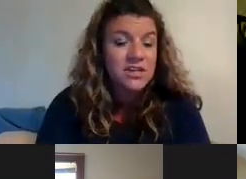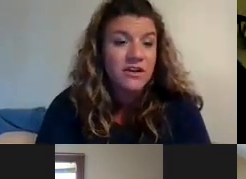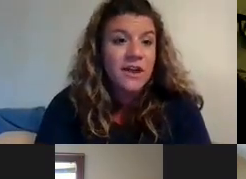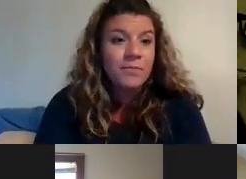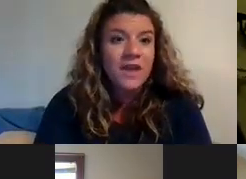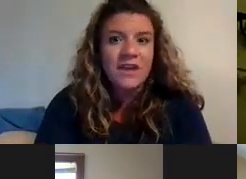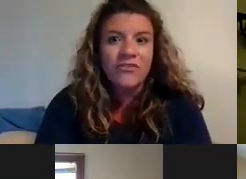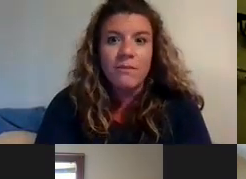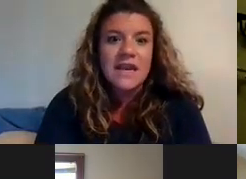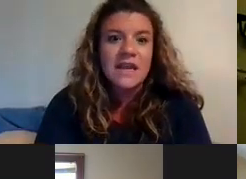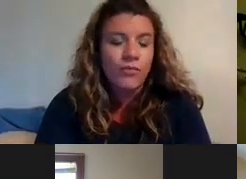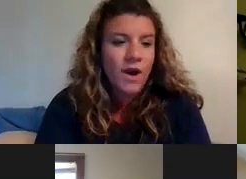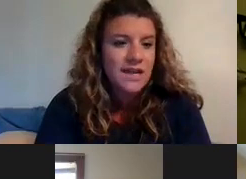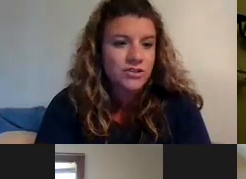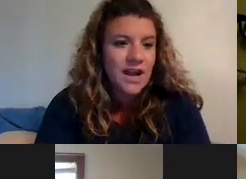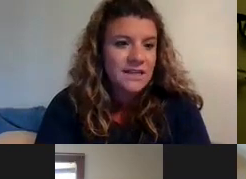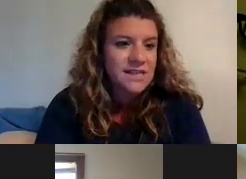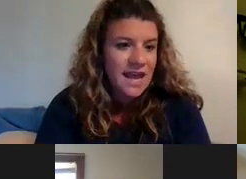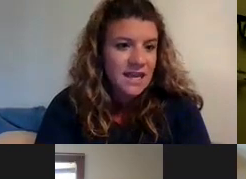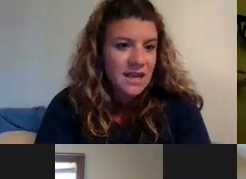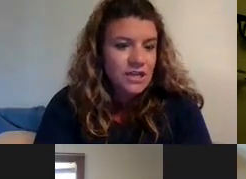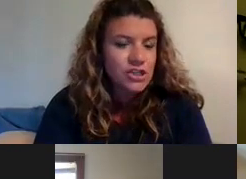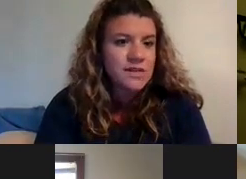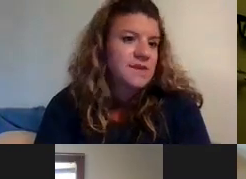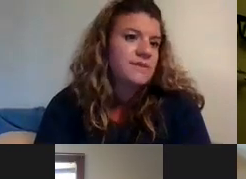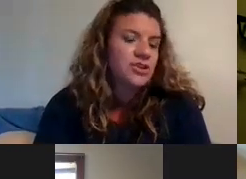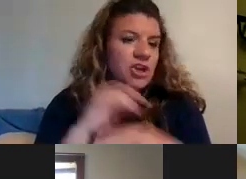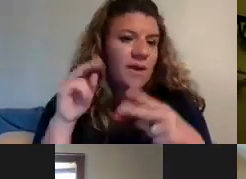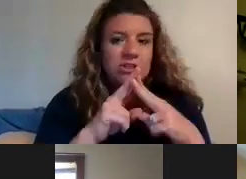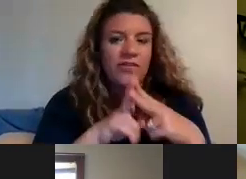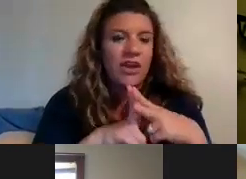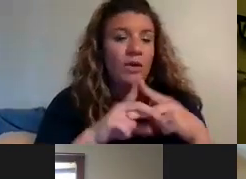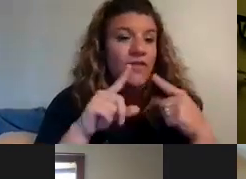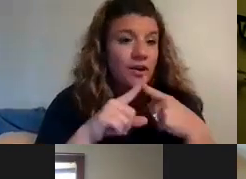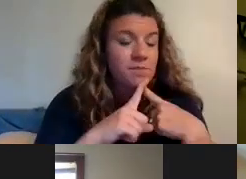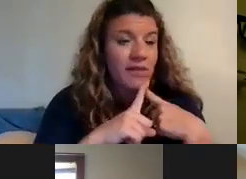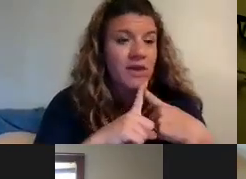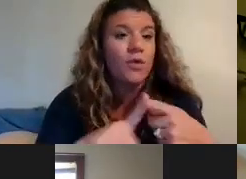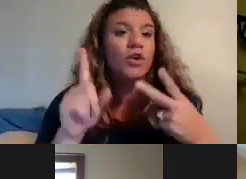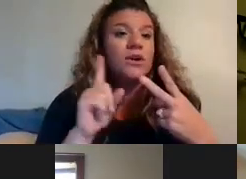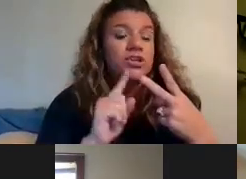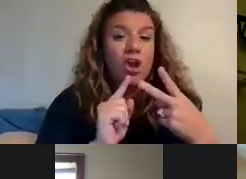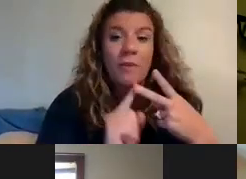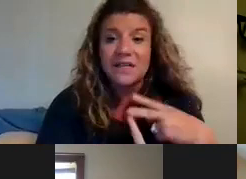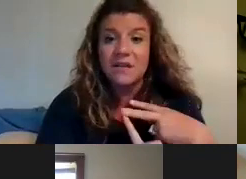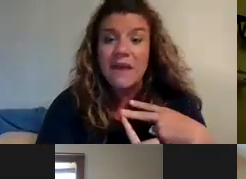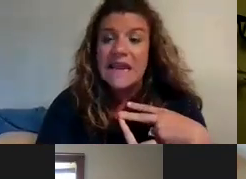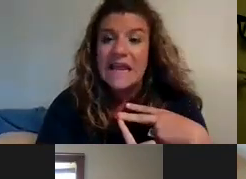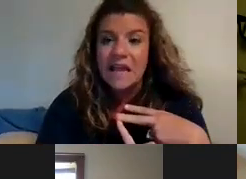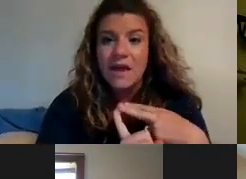still give the meaning of what he's trying to say. So sometimes there's 2 answers for that. You can finger spell it, or you can just go back to the meaning and make